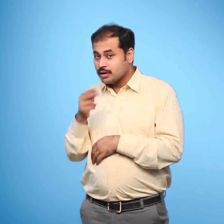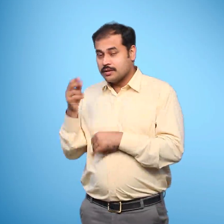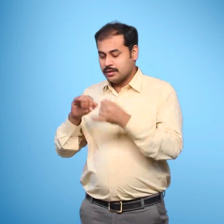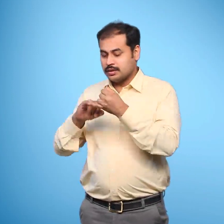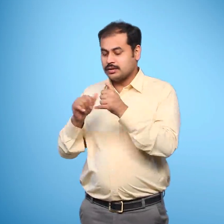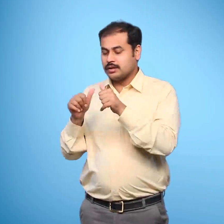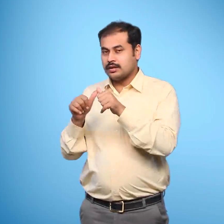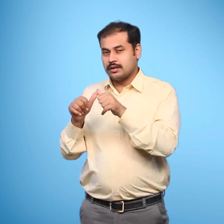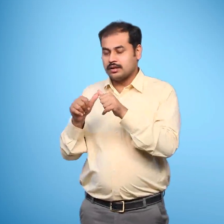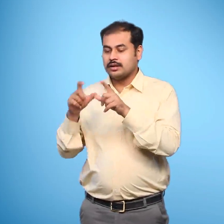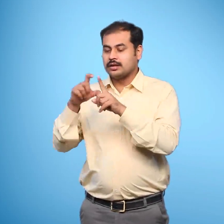and Sadiq,